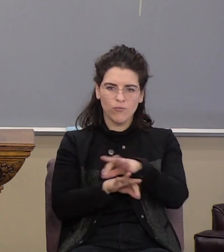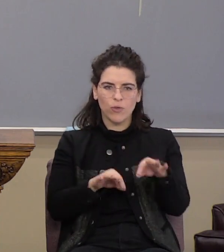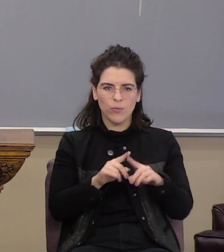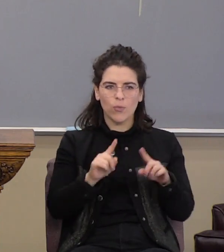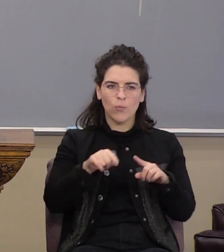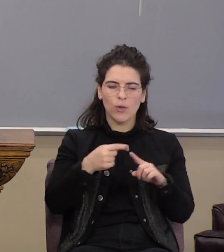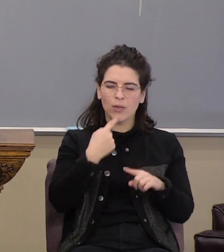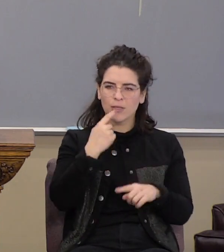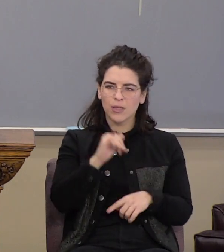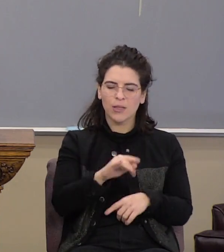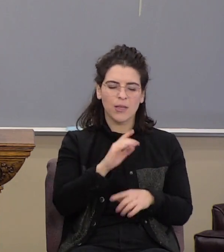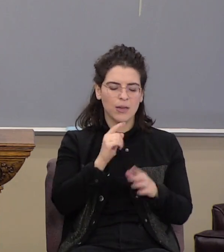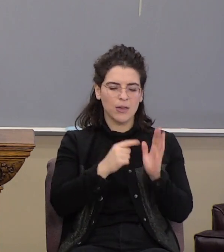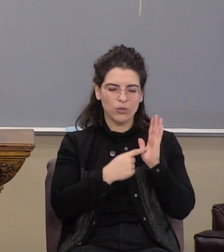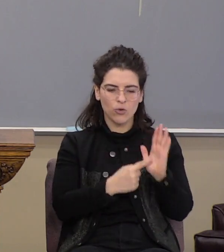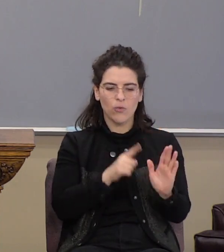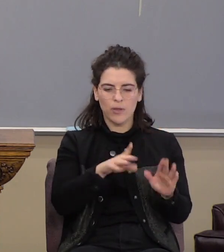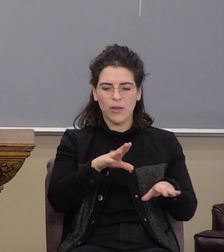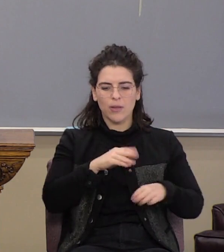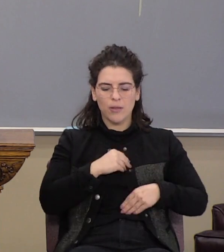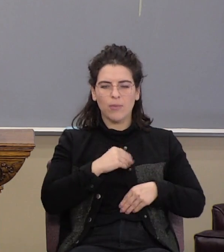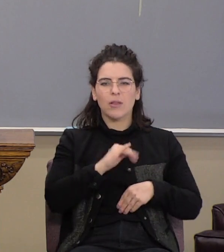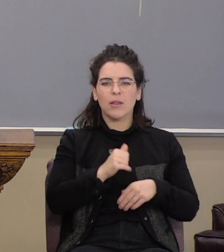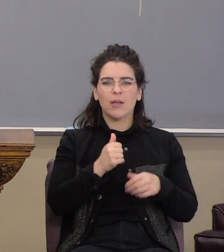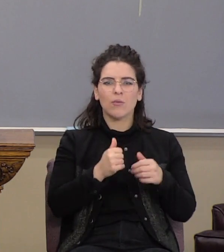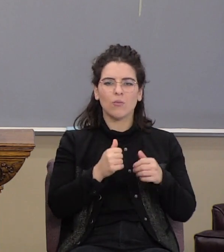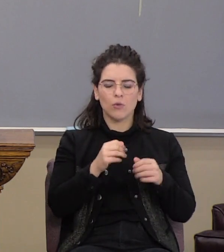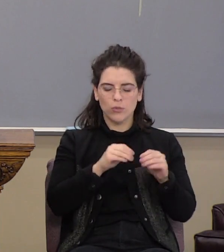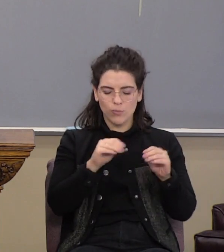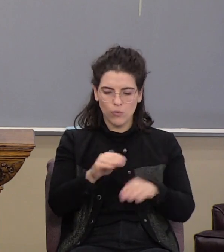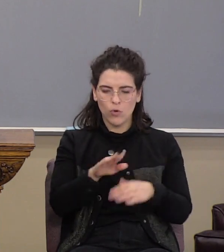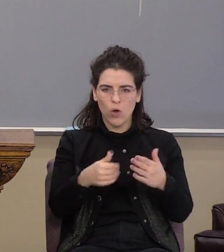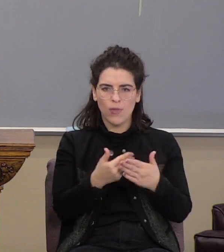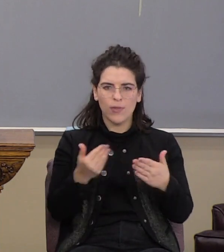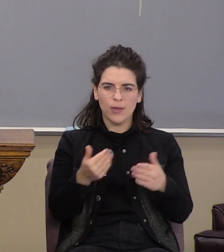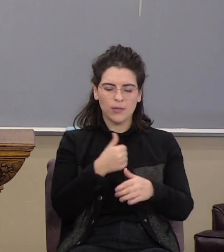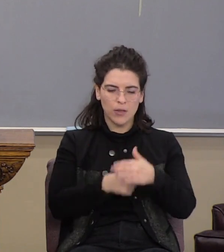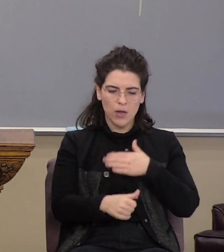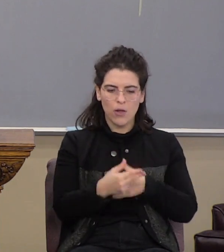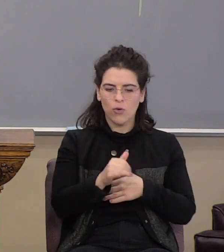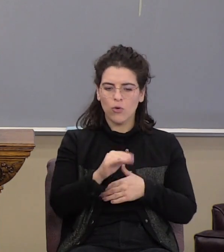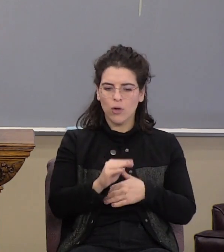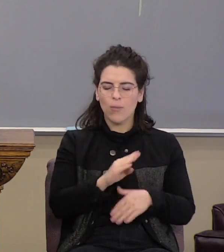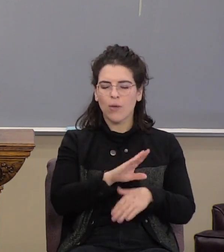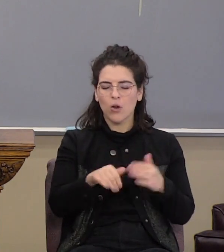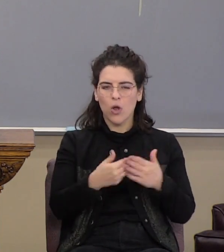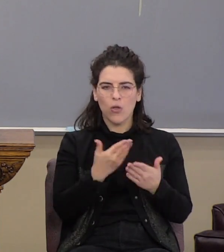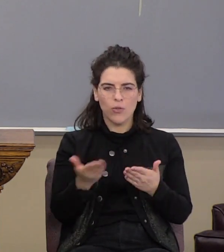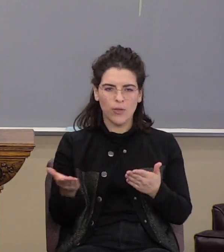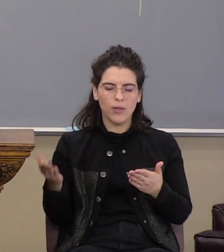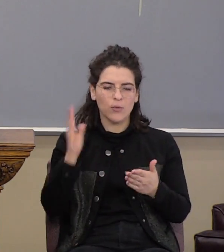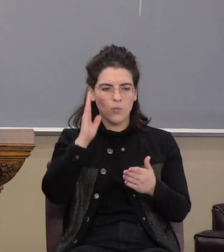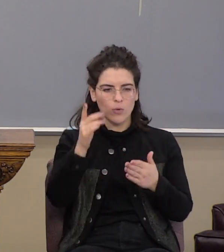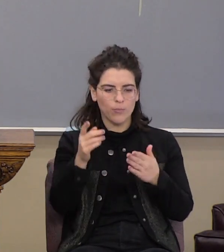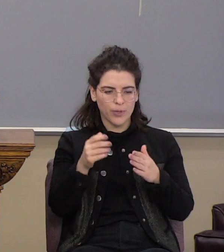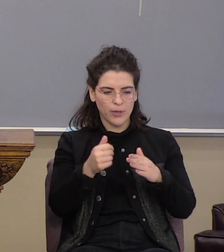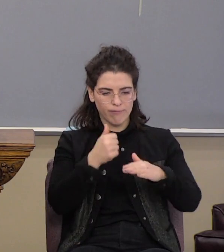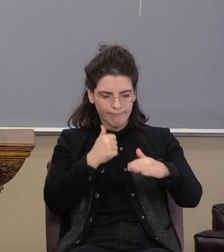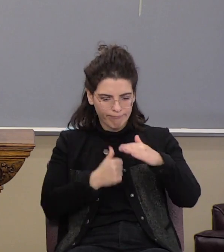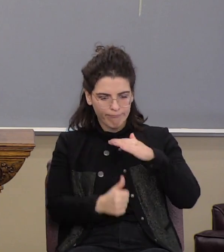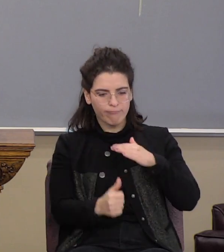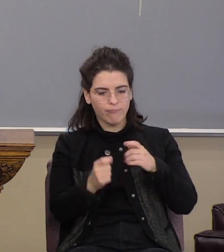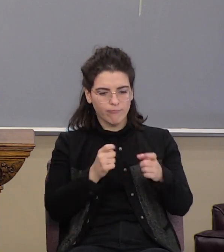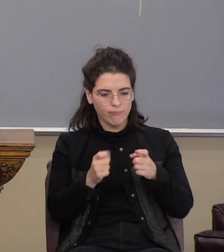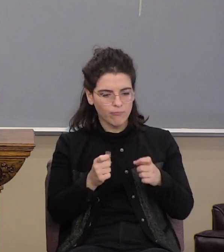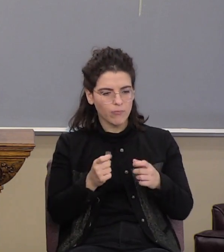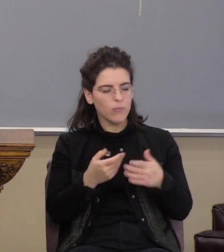that he is accepted, which did put all things under him. And when all things shall be subdued unto him, then shall the